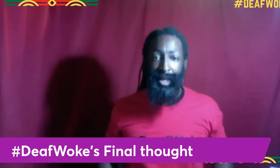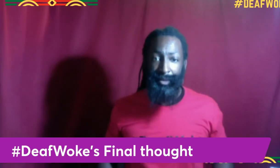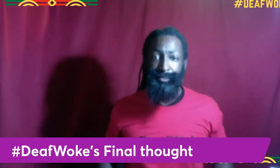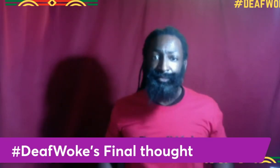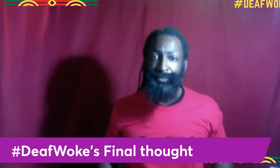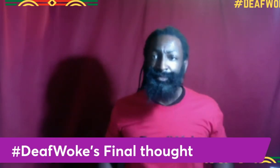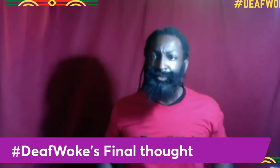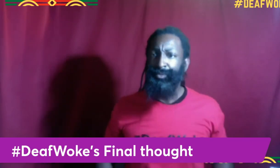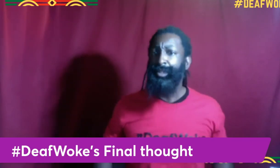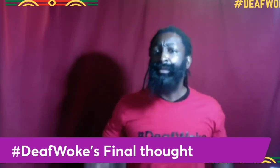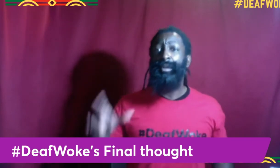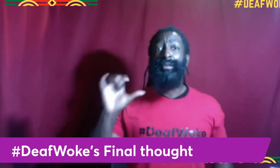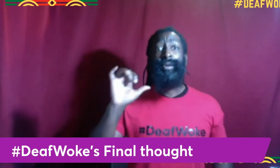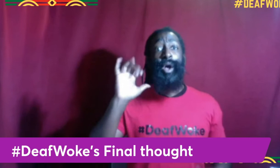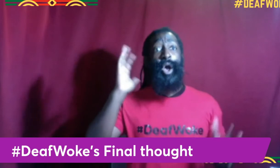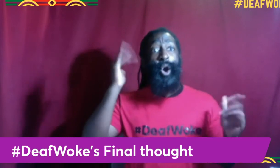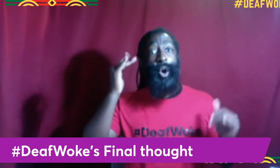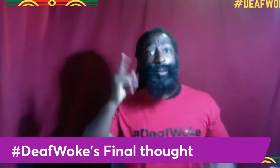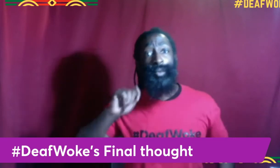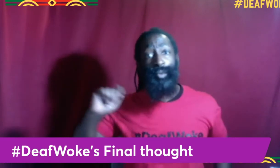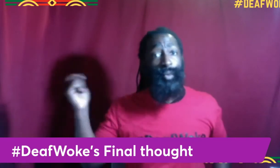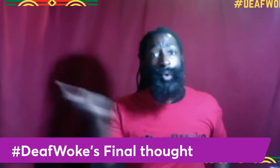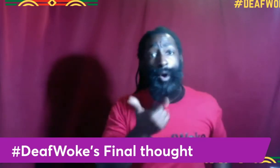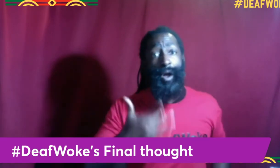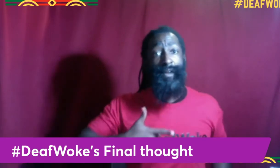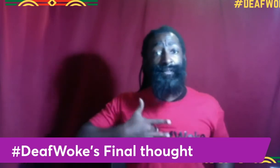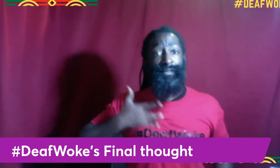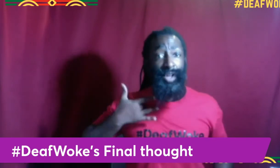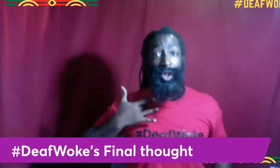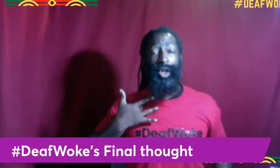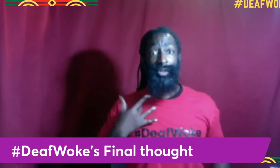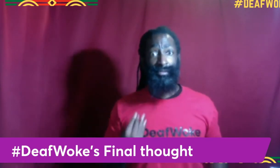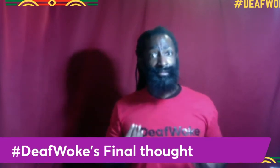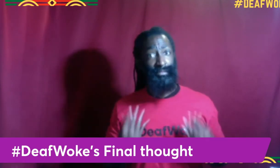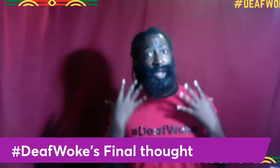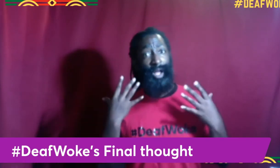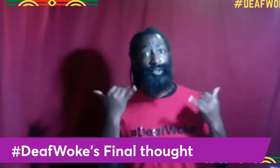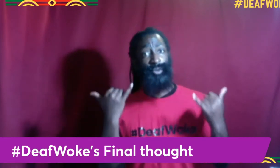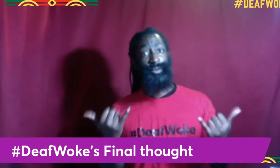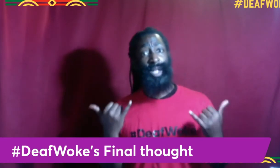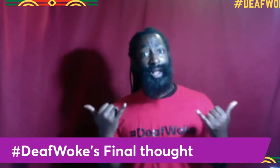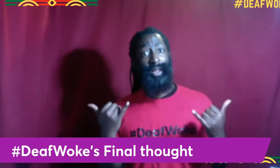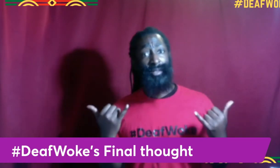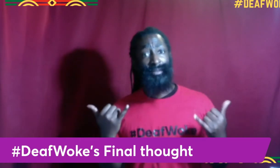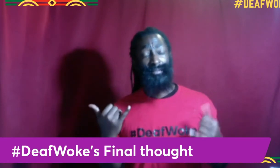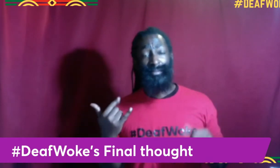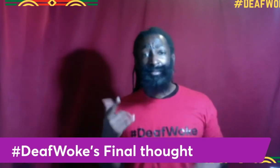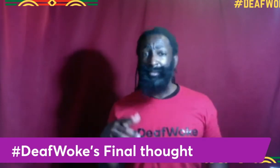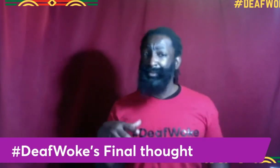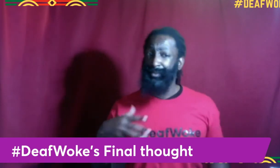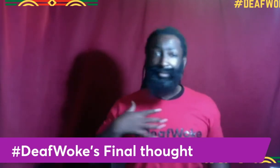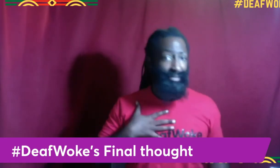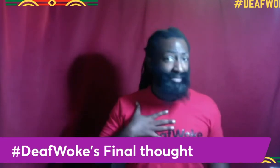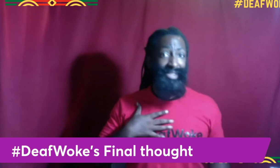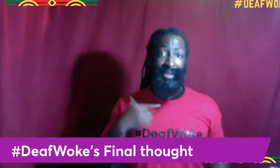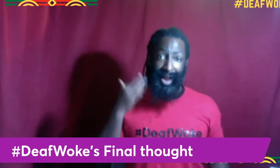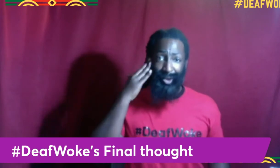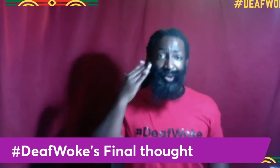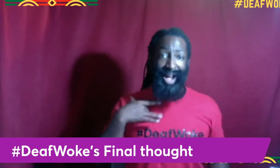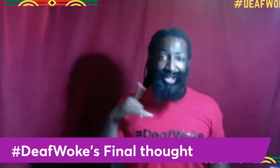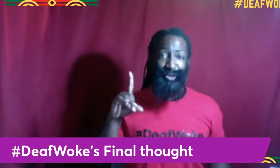We can all learn from each other because we are human. I hope you all feel inspired